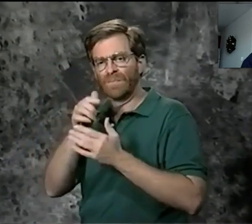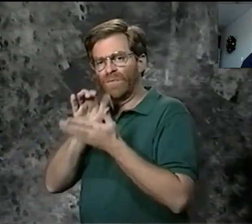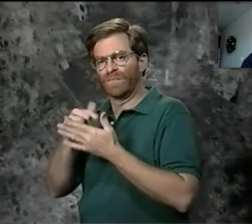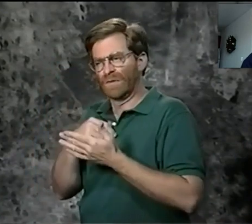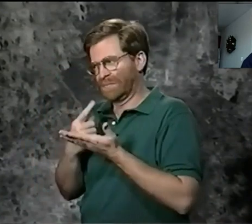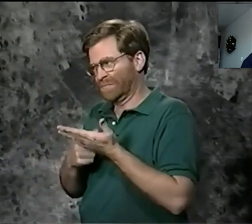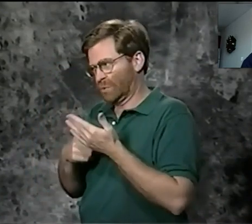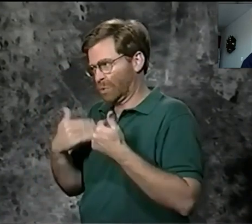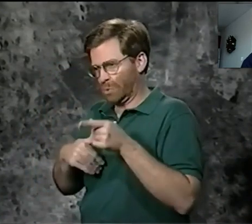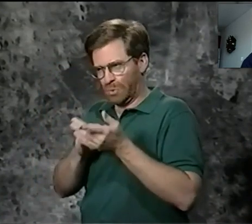darker,